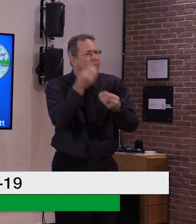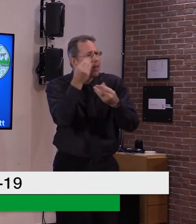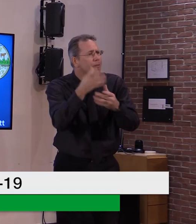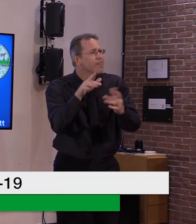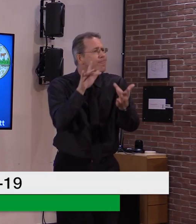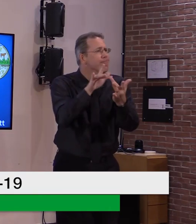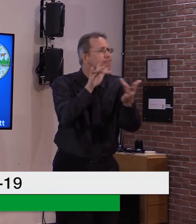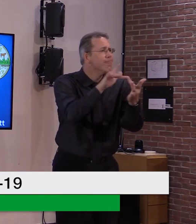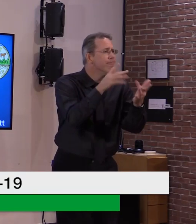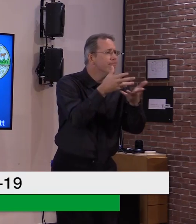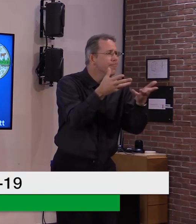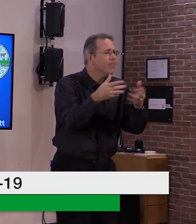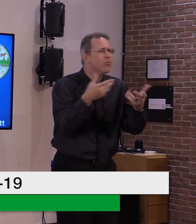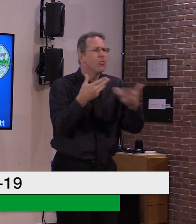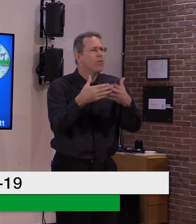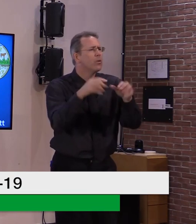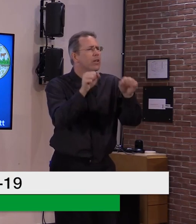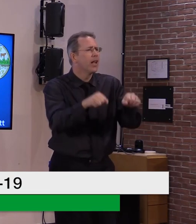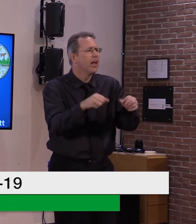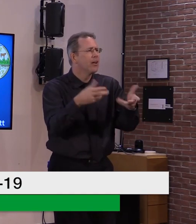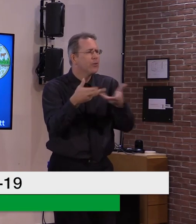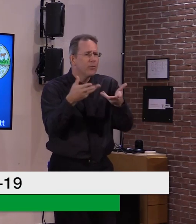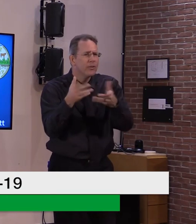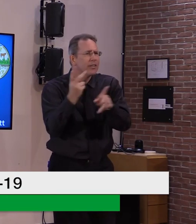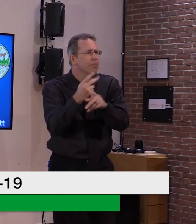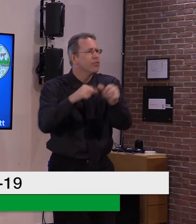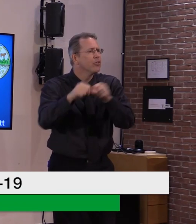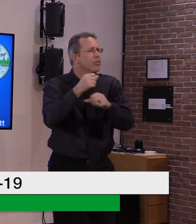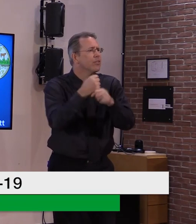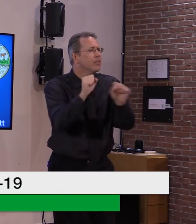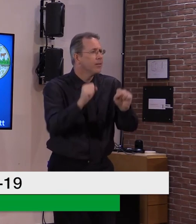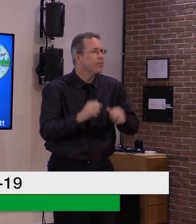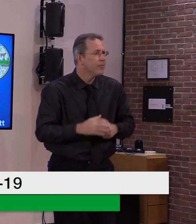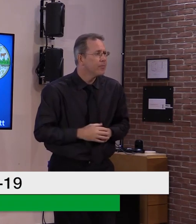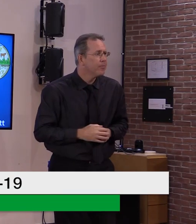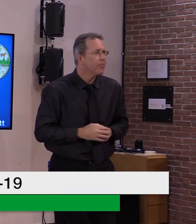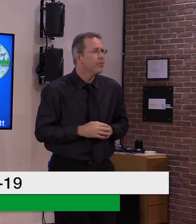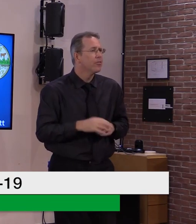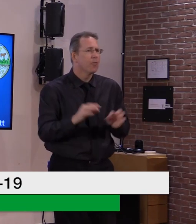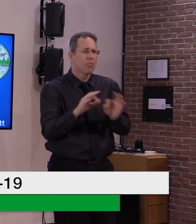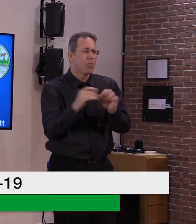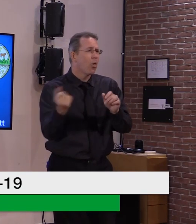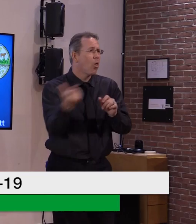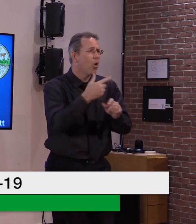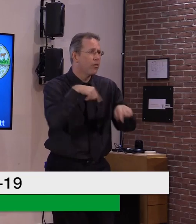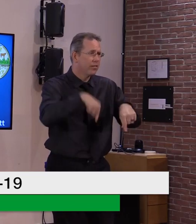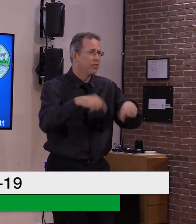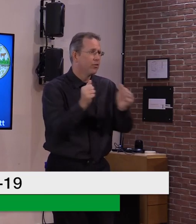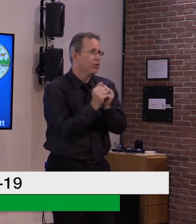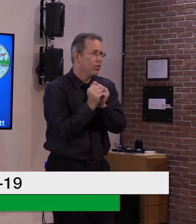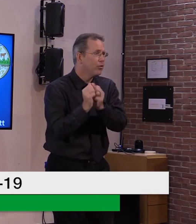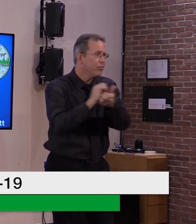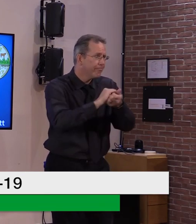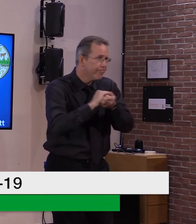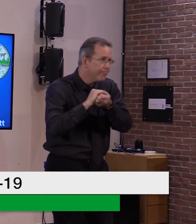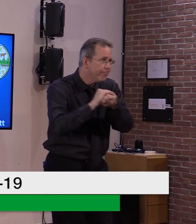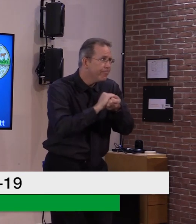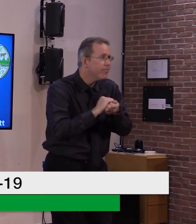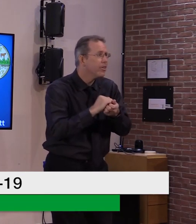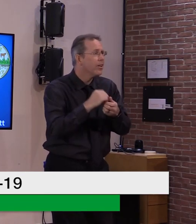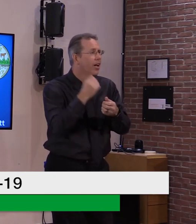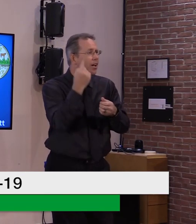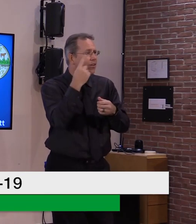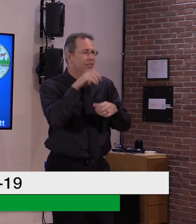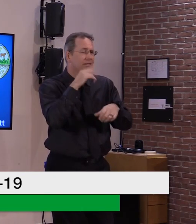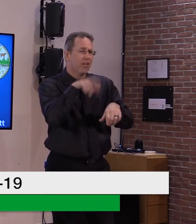whatever you can to help one another and we'll get through this one way or another and i know this is going to be abnormal and different but